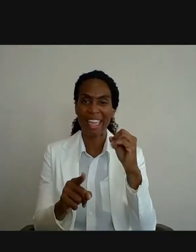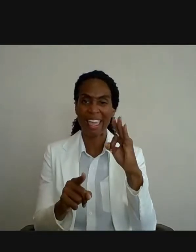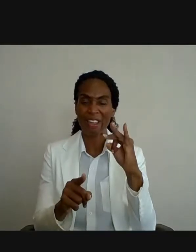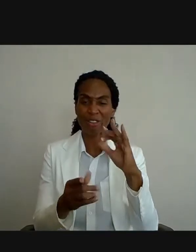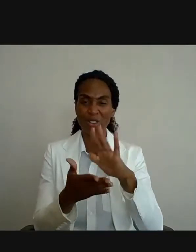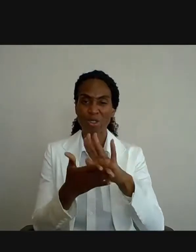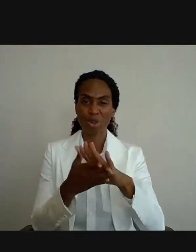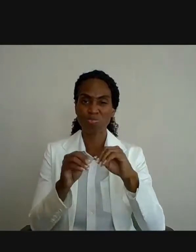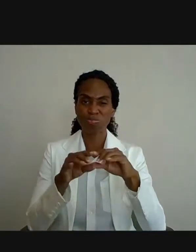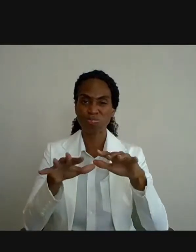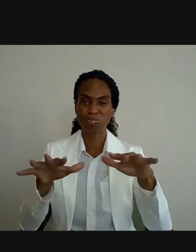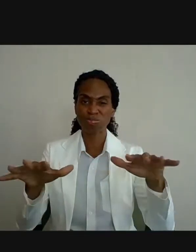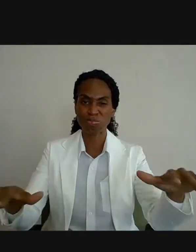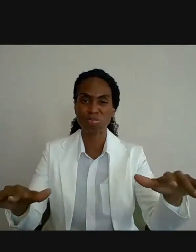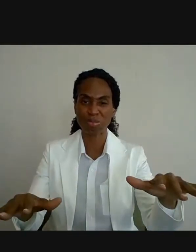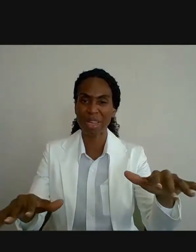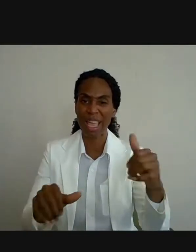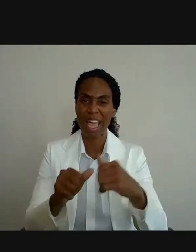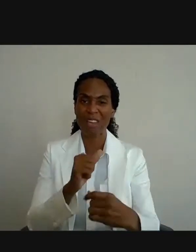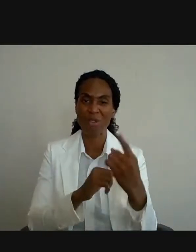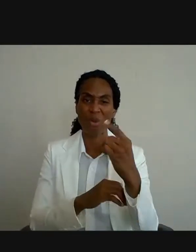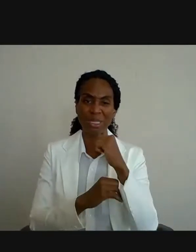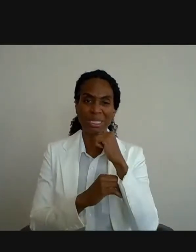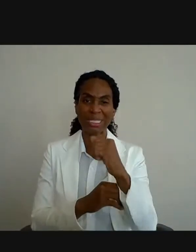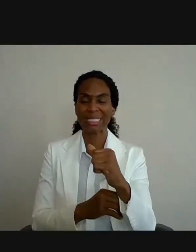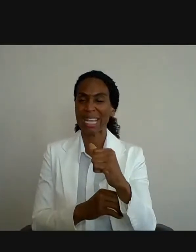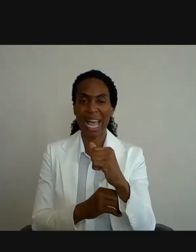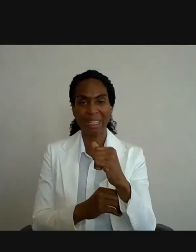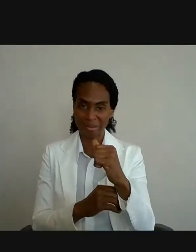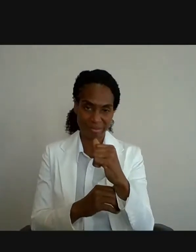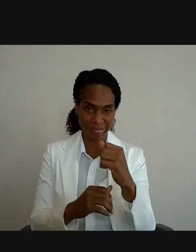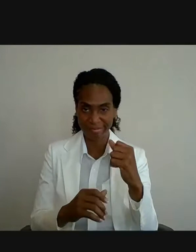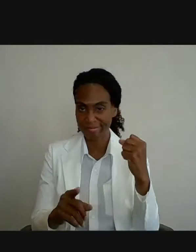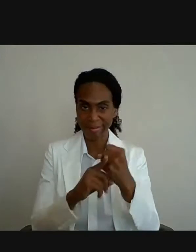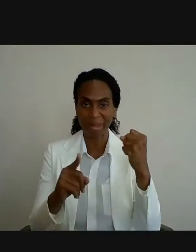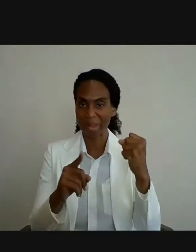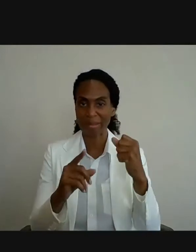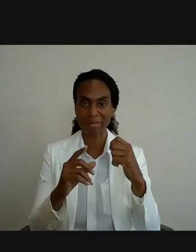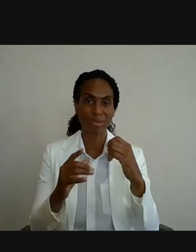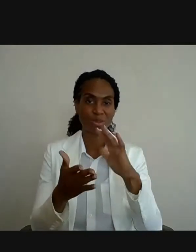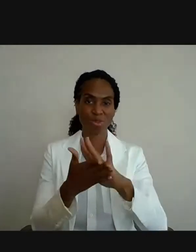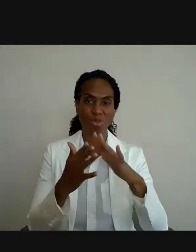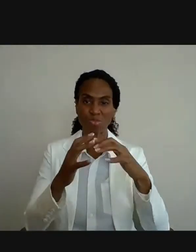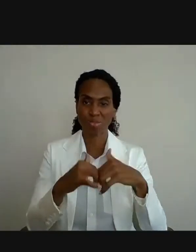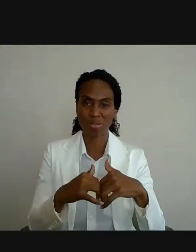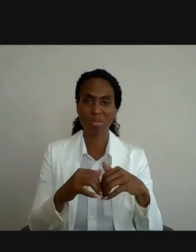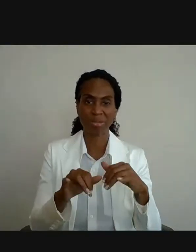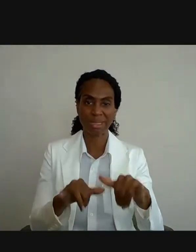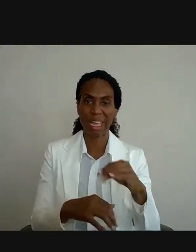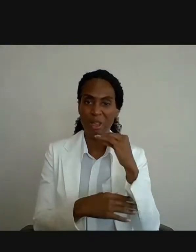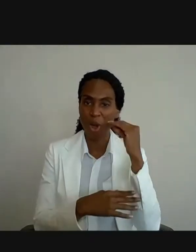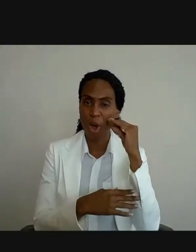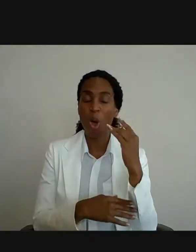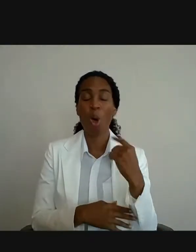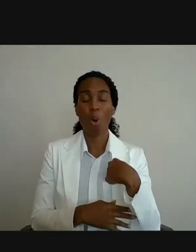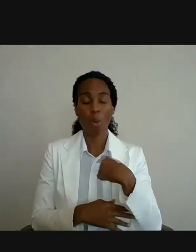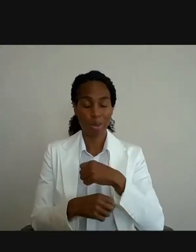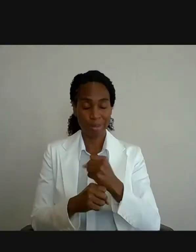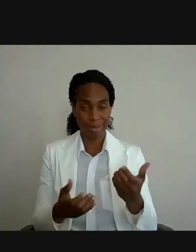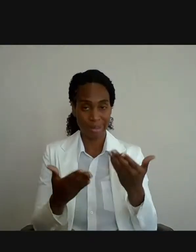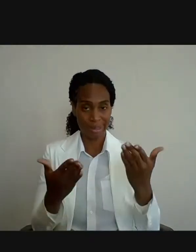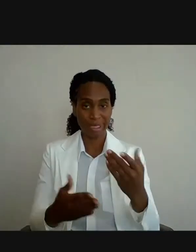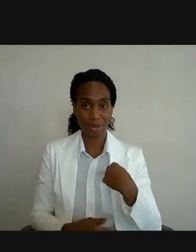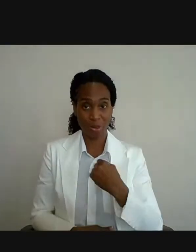listened, we made adjustments, we made recommendations, and we're pleased with our